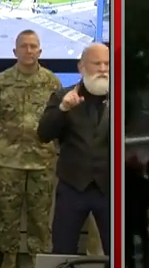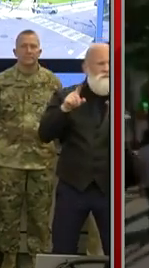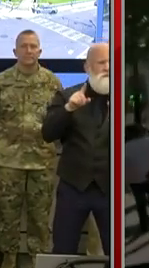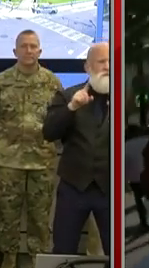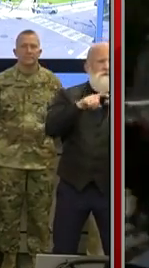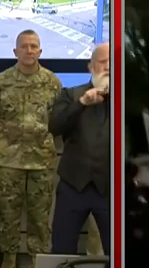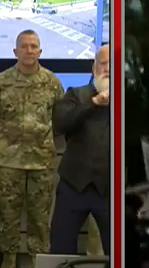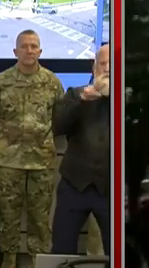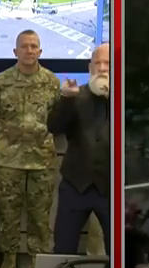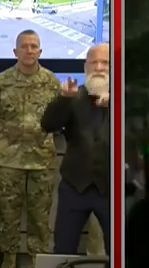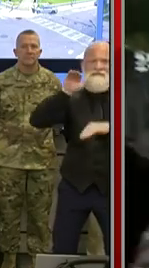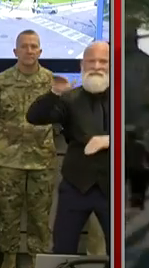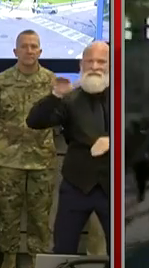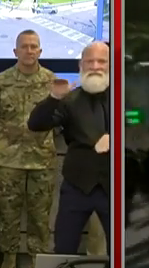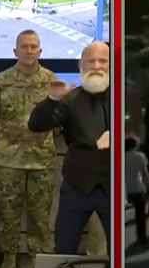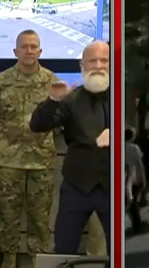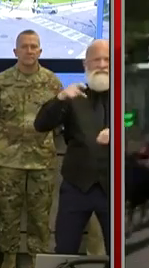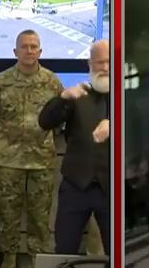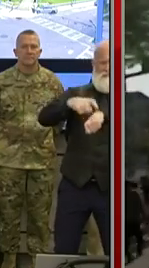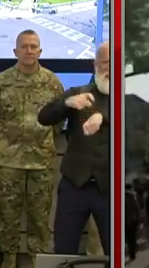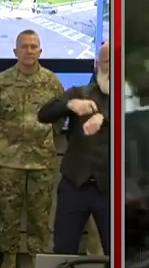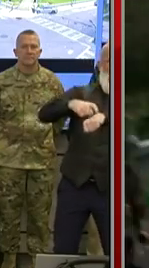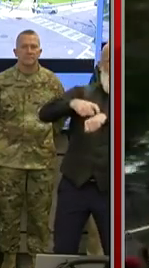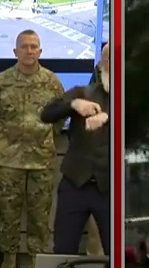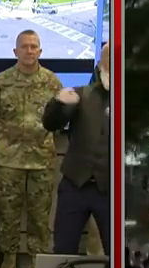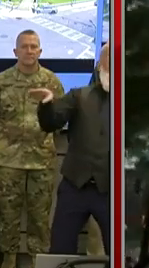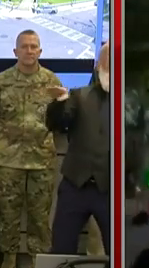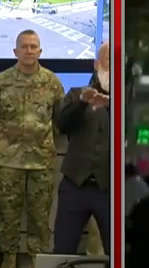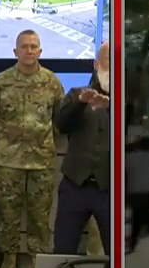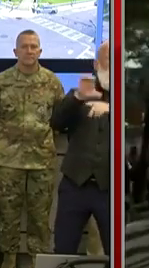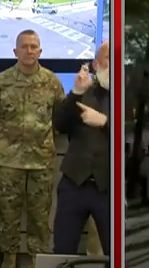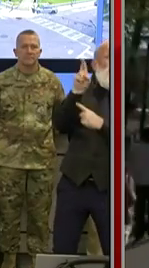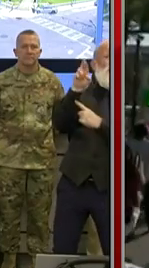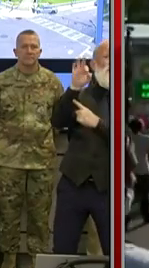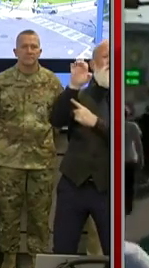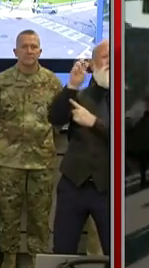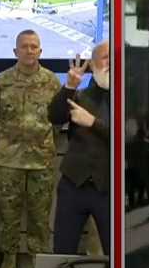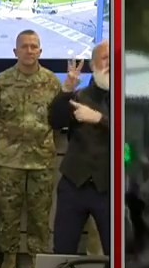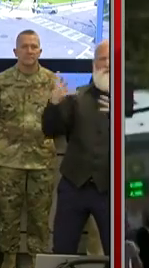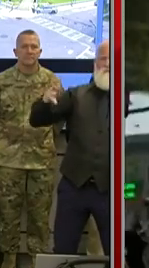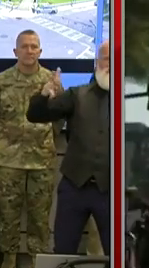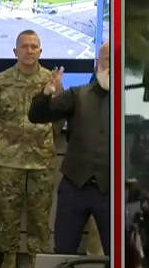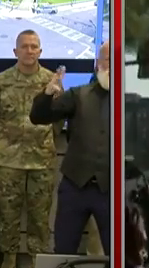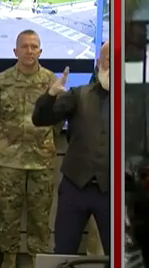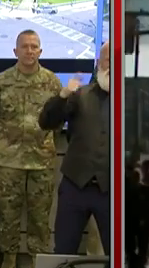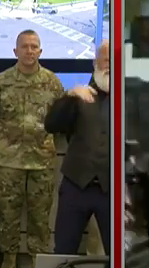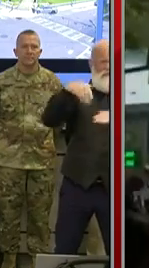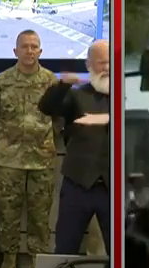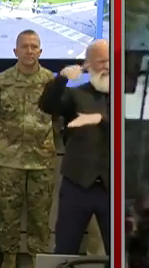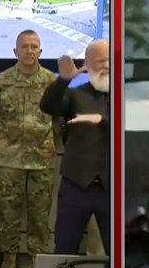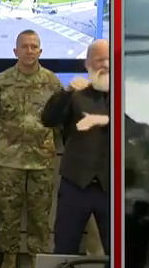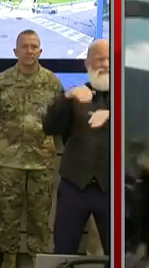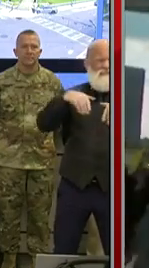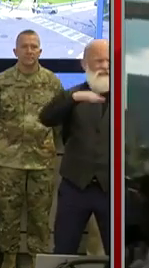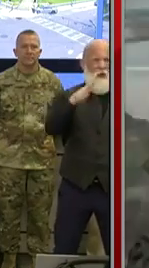fellow protesters of the curfew and asked them to leave once they got back to their cars